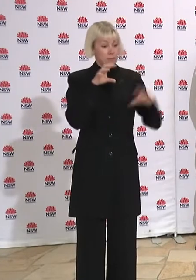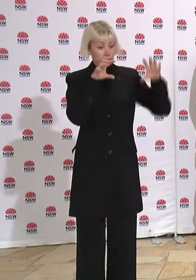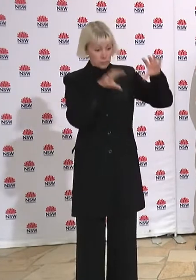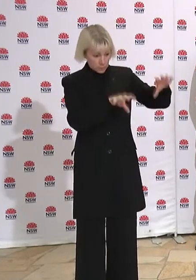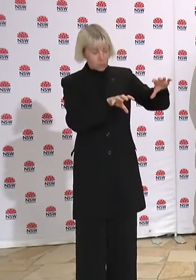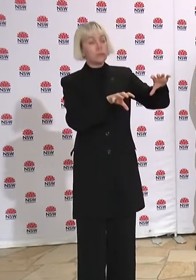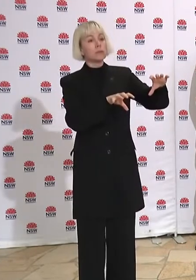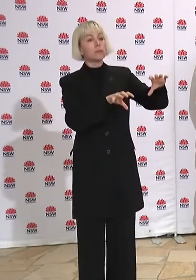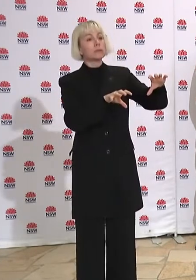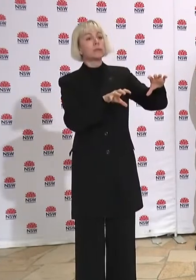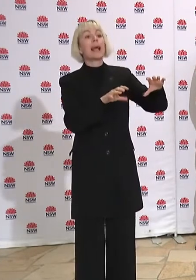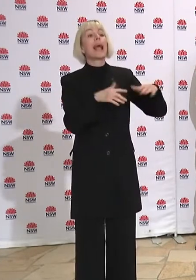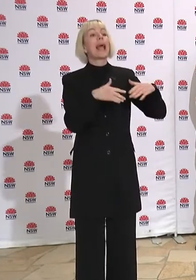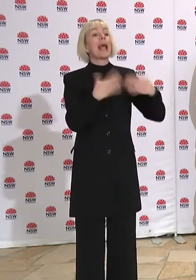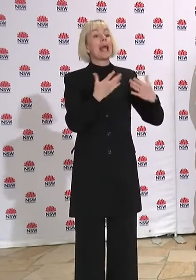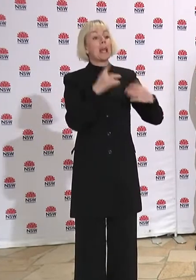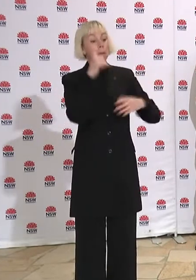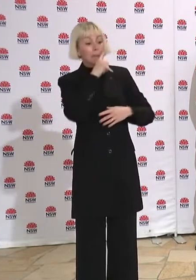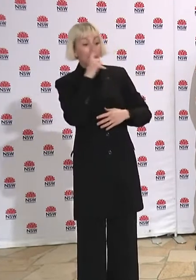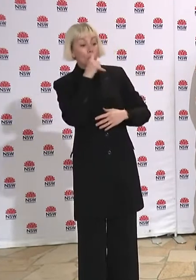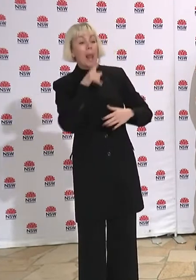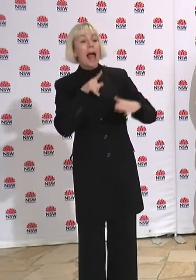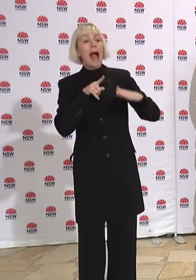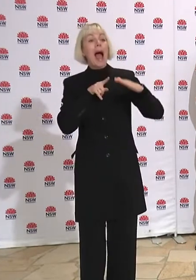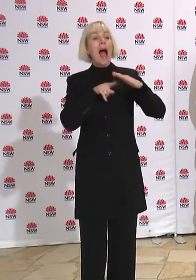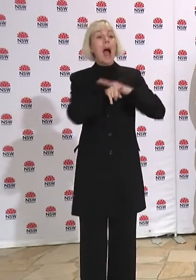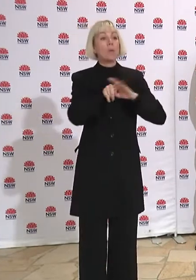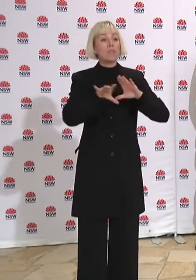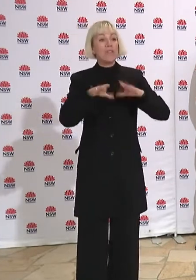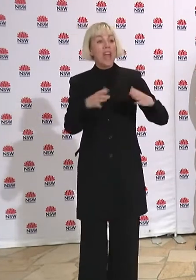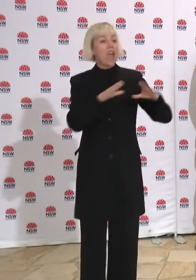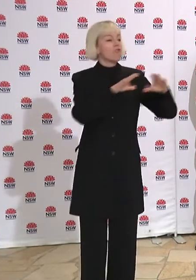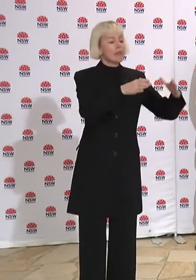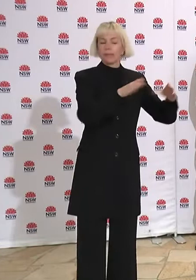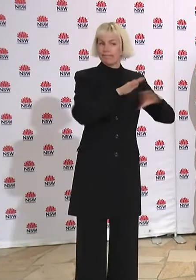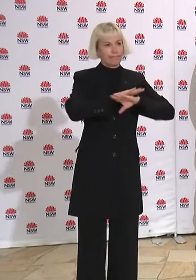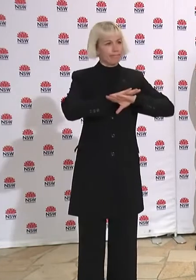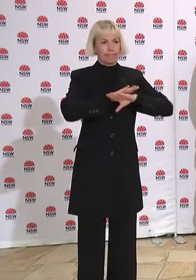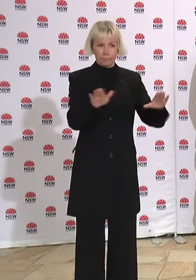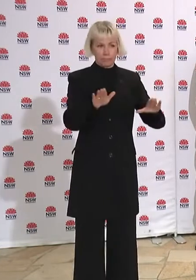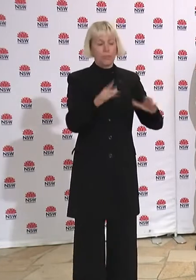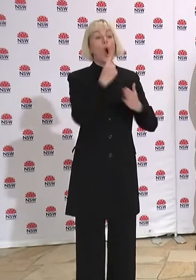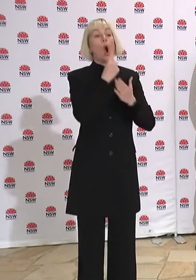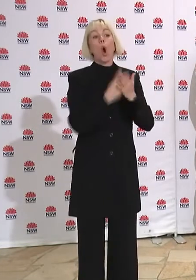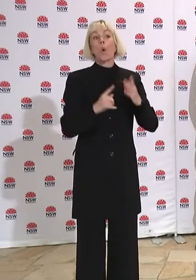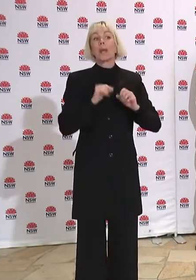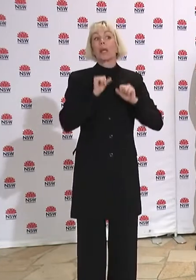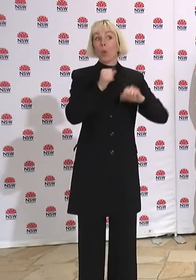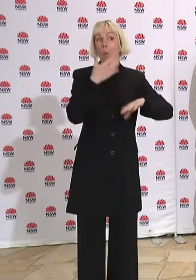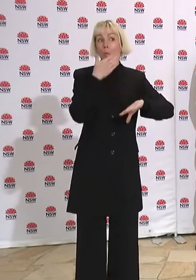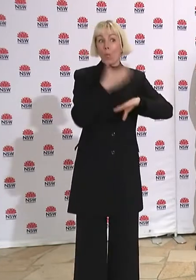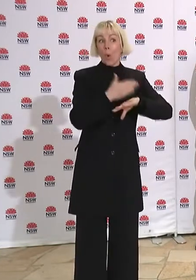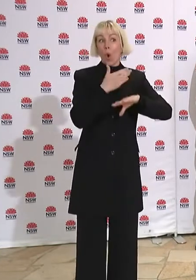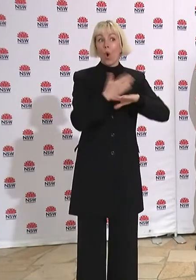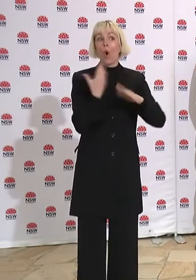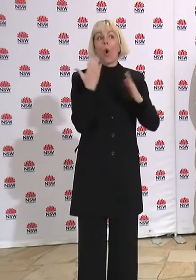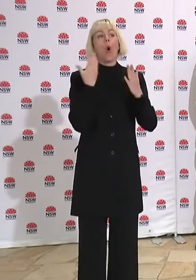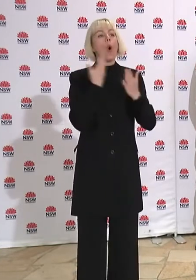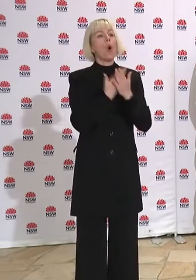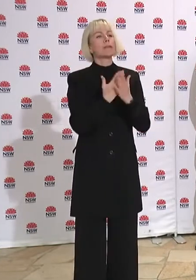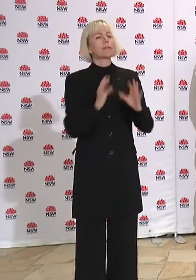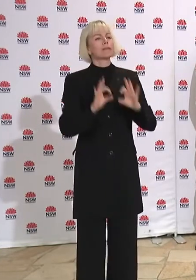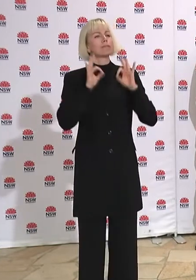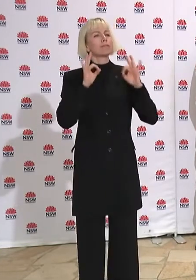allowed to leave those communities unless the health and emergency workers are on the authorised list of workers. So unless people are